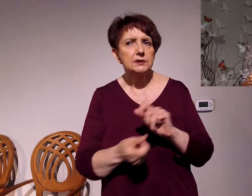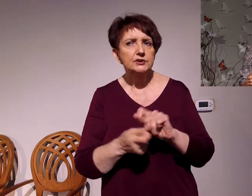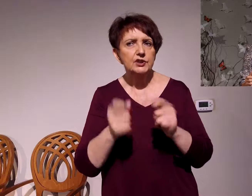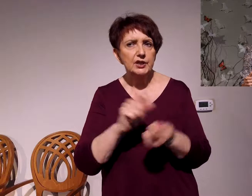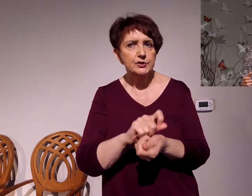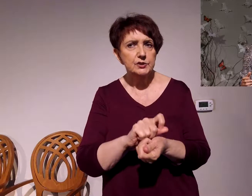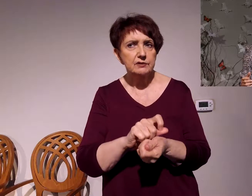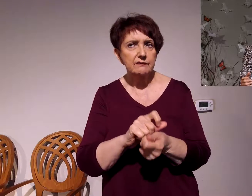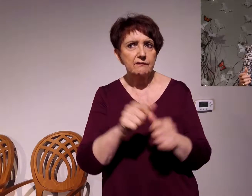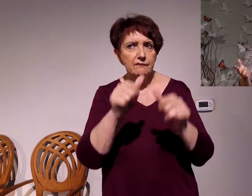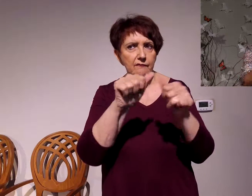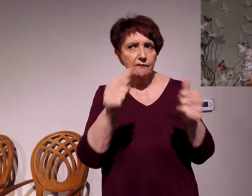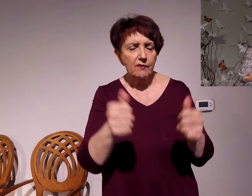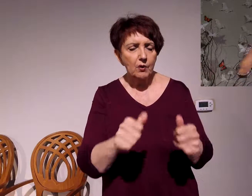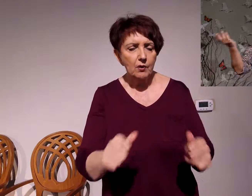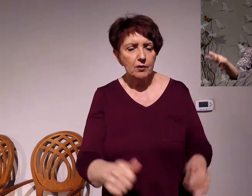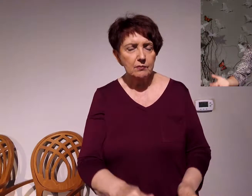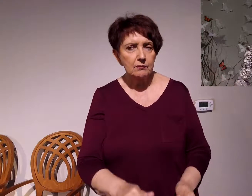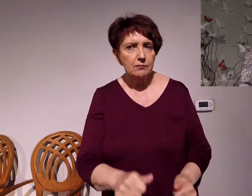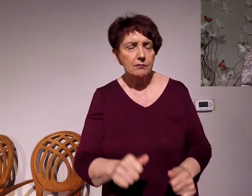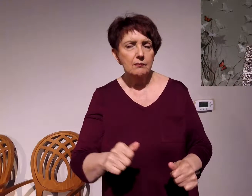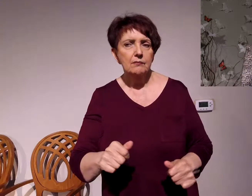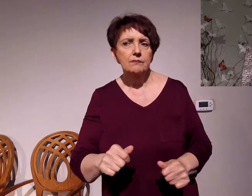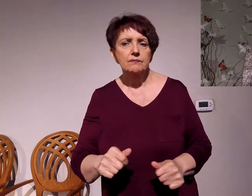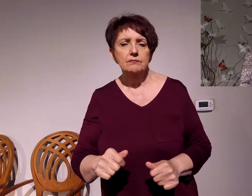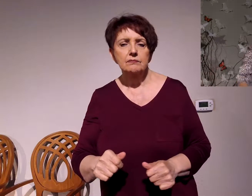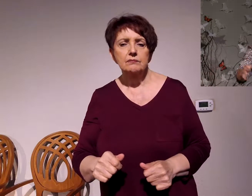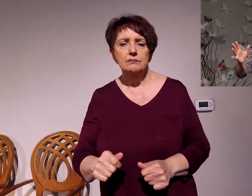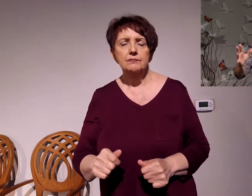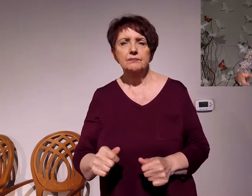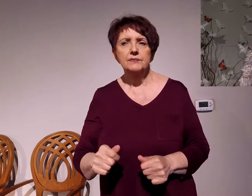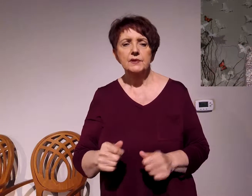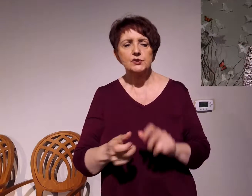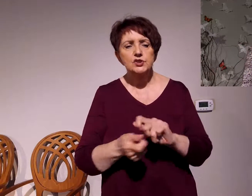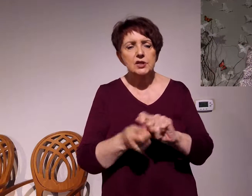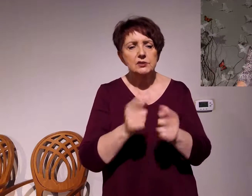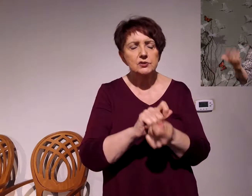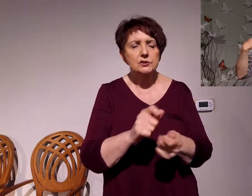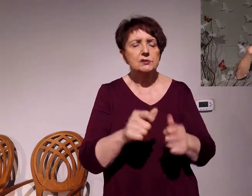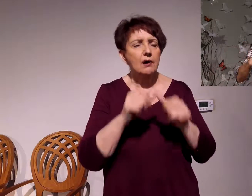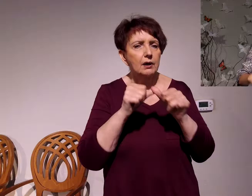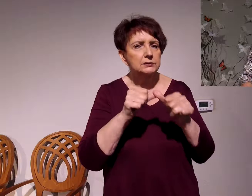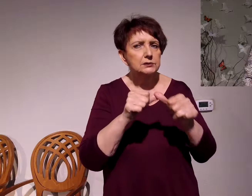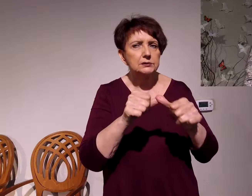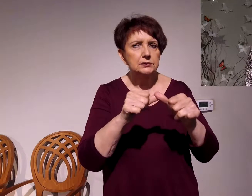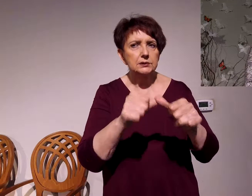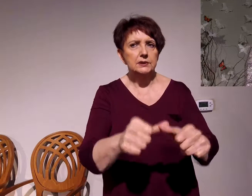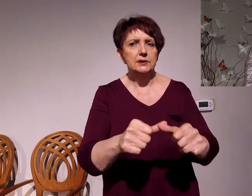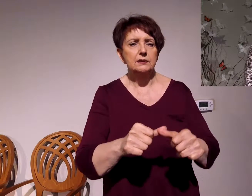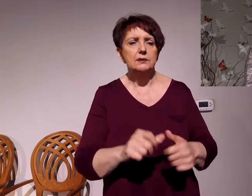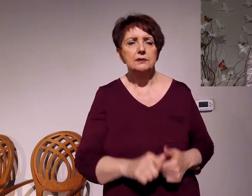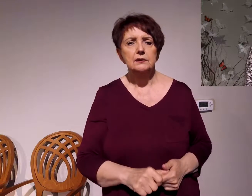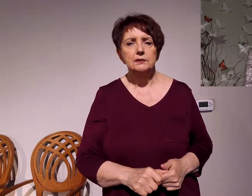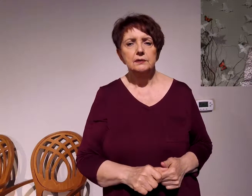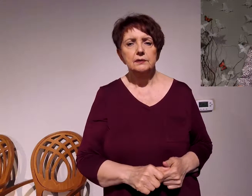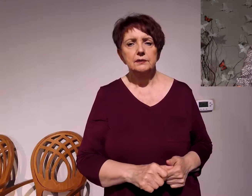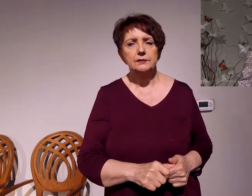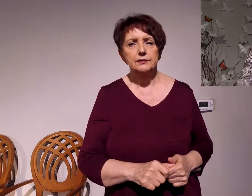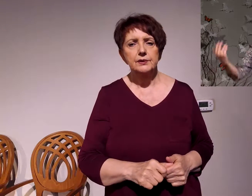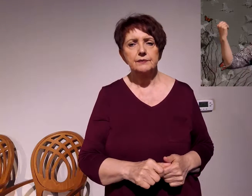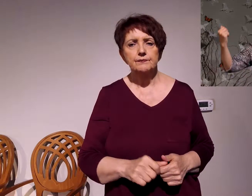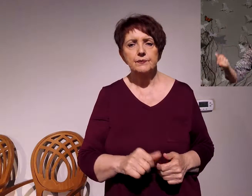changes form. It lets go of things. It lets go of things all the time. It brings in things. It brings in things all the time.